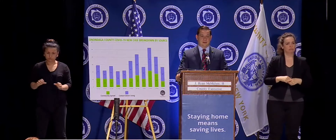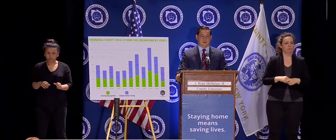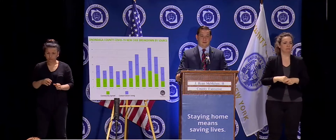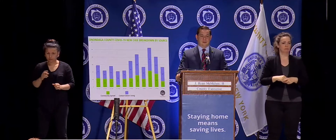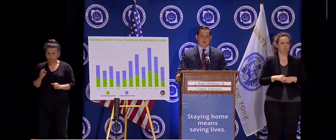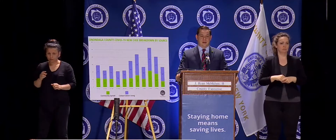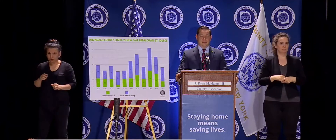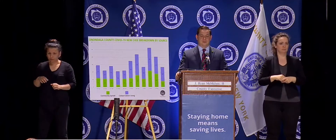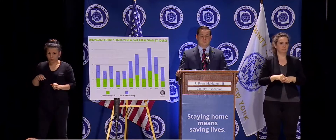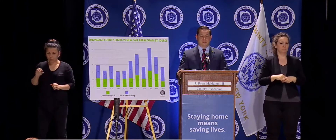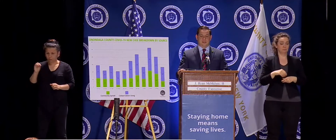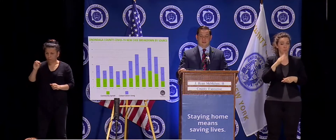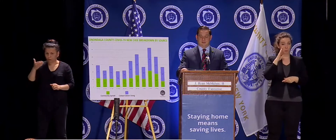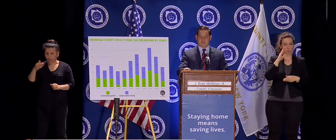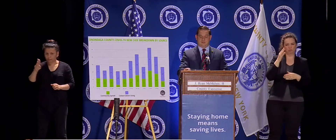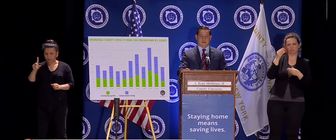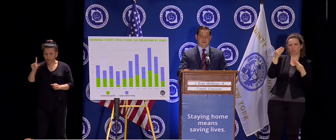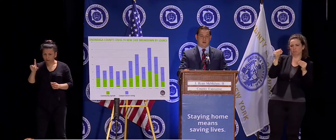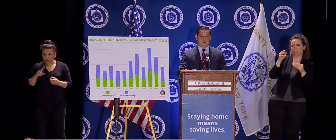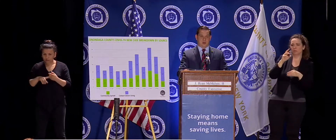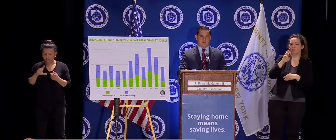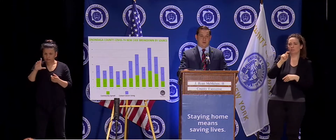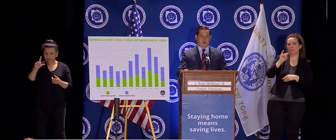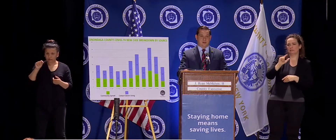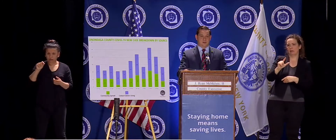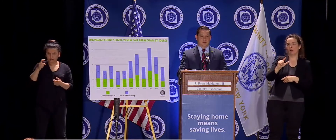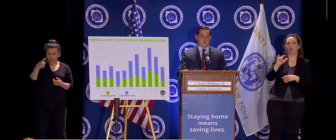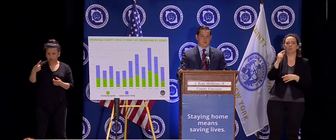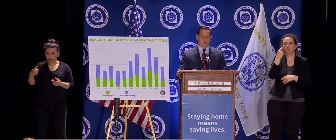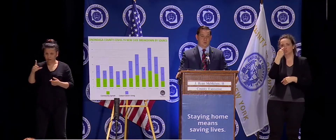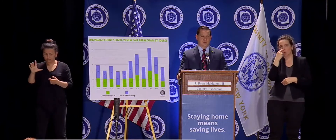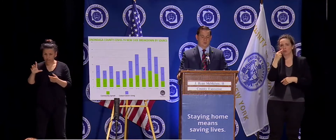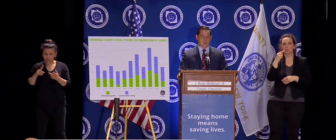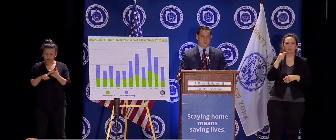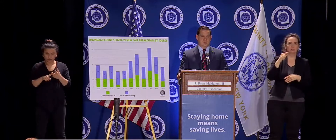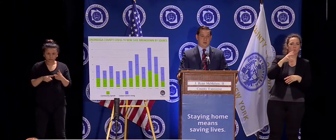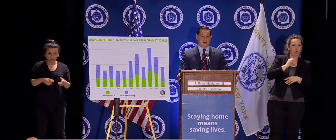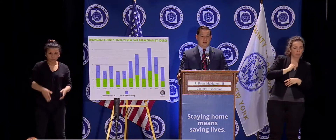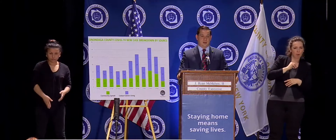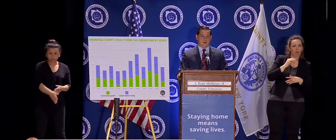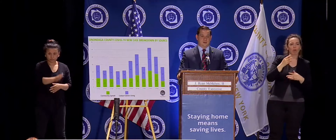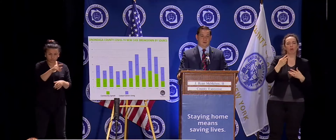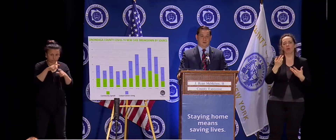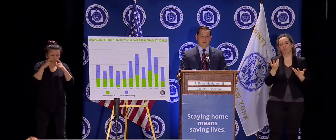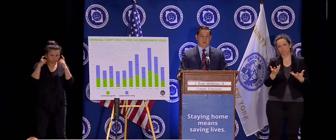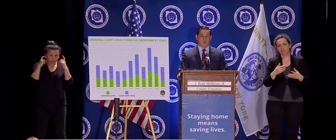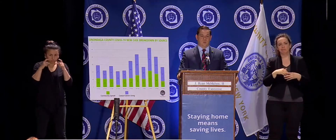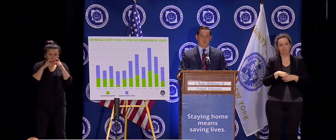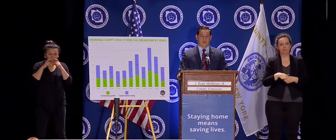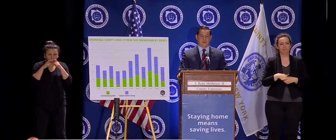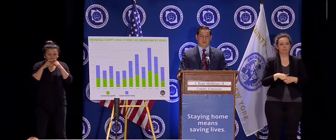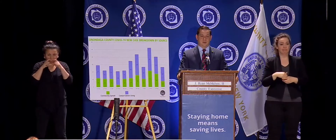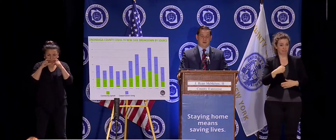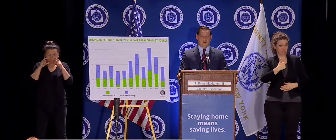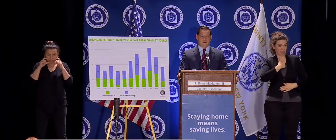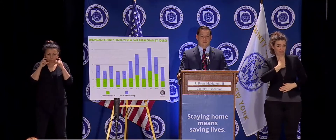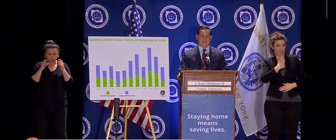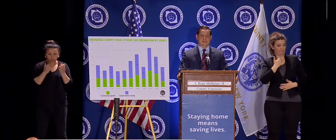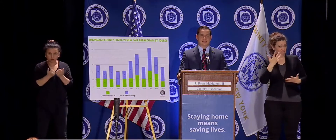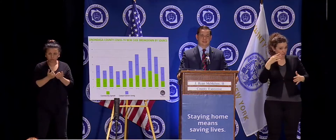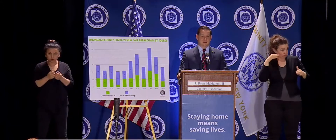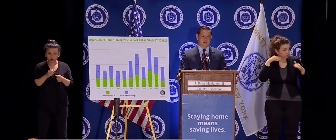that I've seen myself when I've gone into some of these stores, and certainly we get